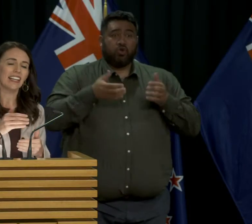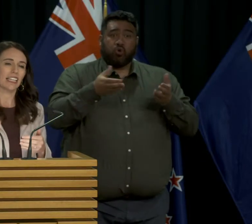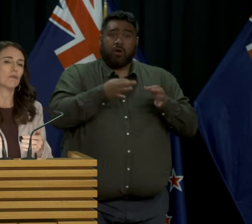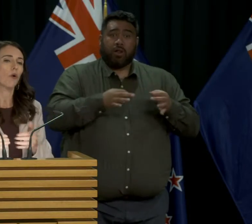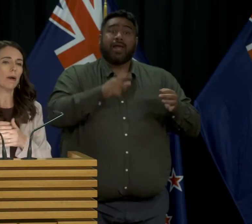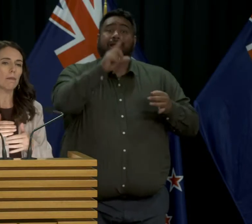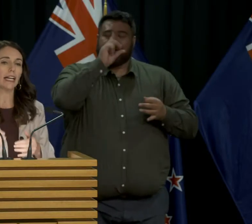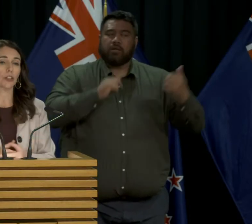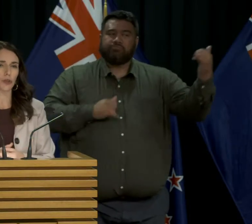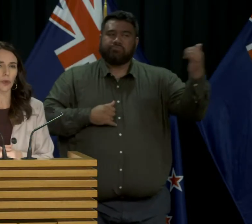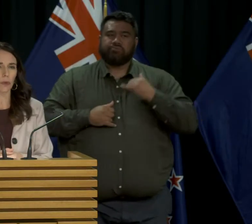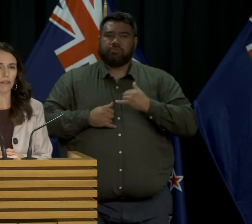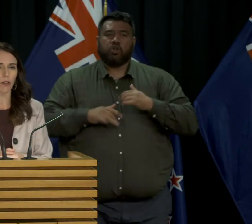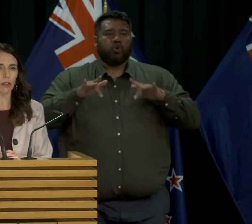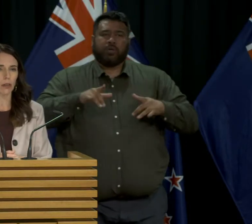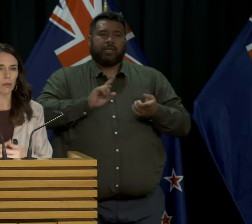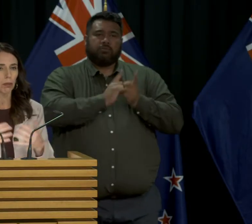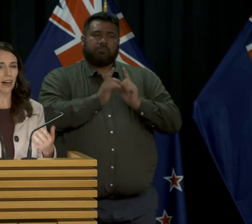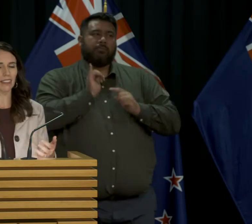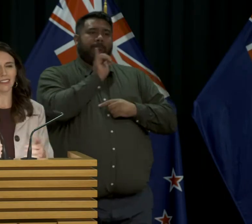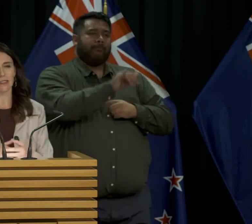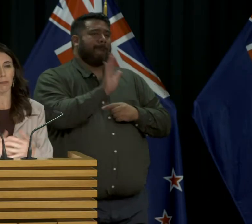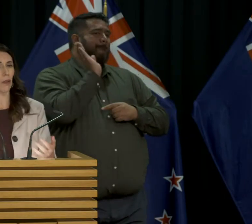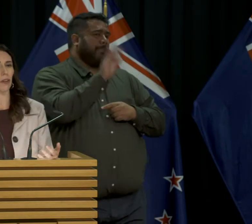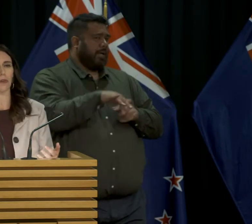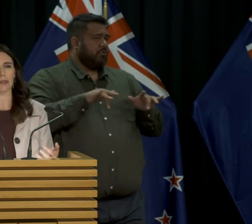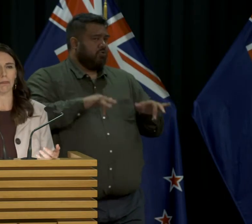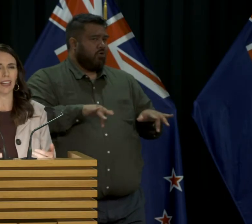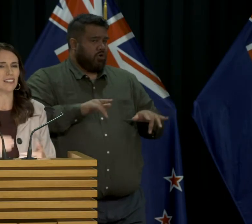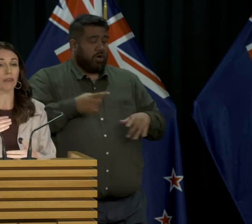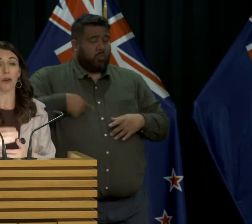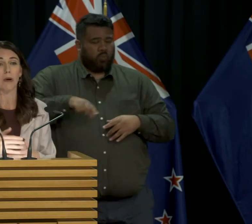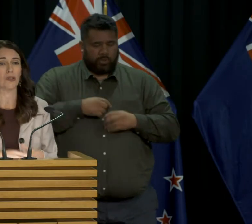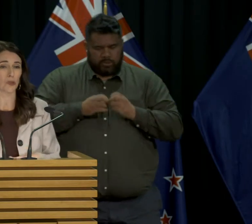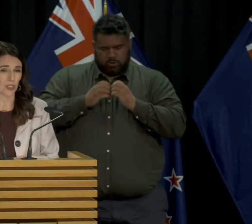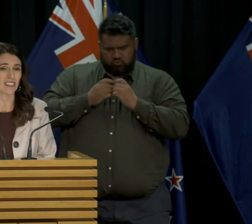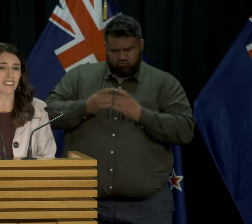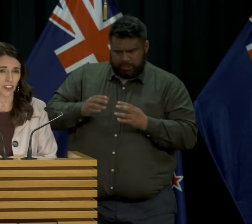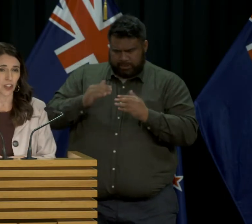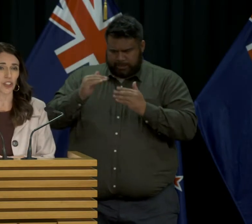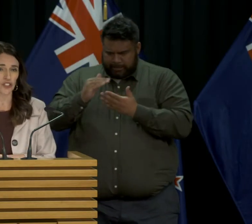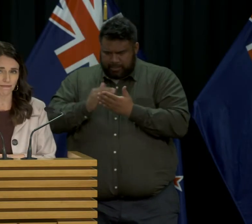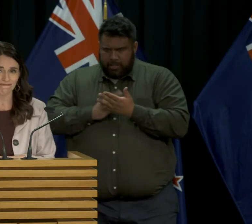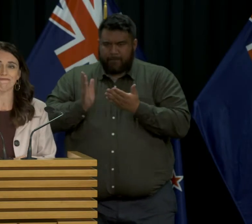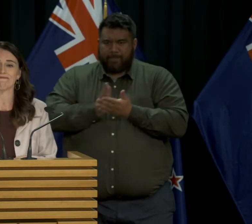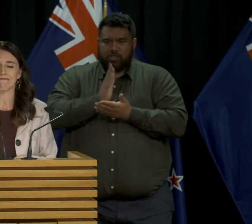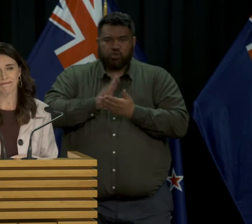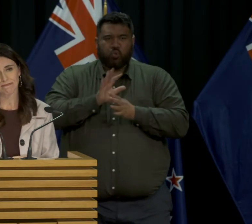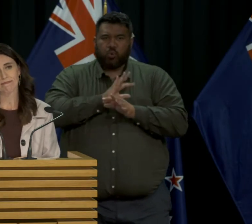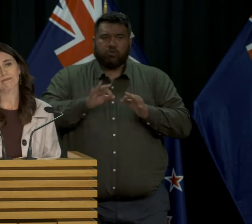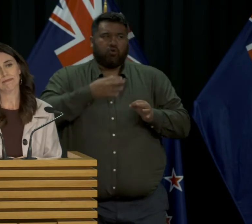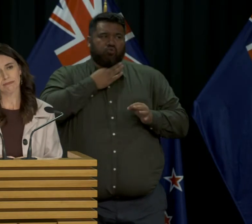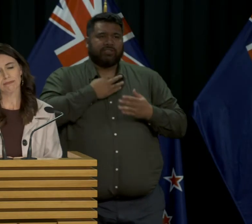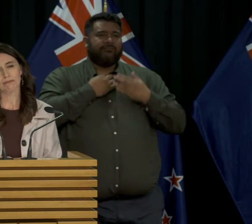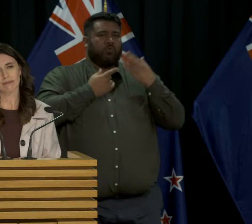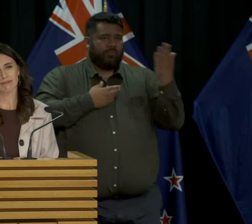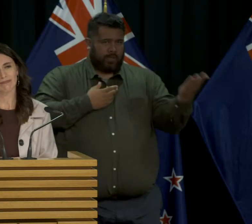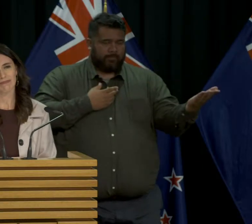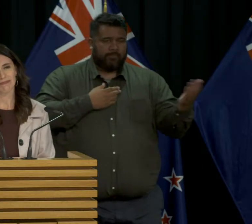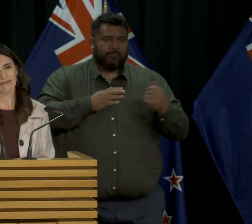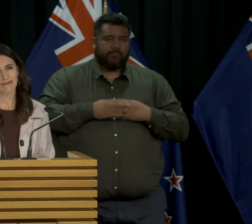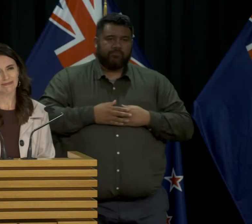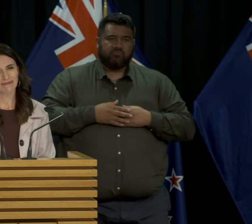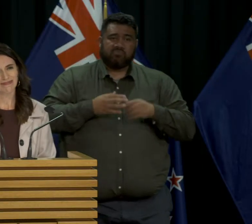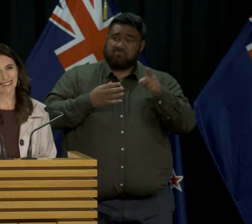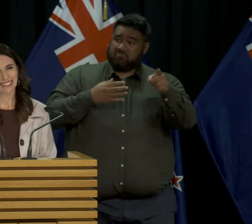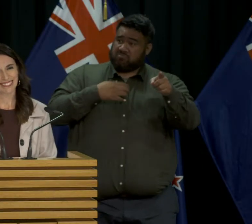there, it's more about making sure that we've got the practice and protocols in place that we don't pose a risk to the cooks. And Australia seems to be